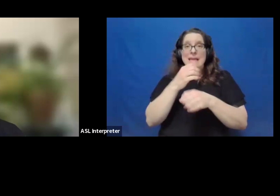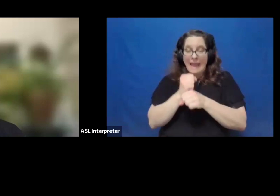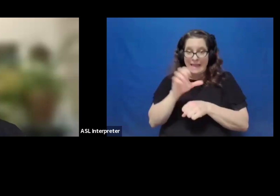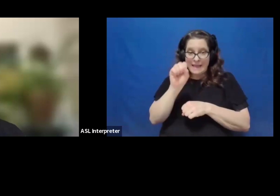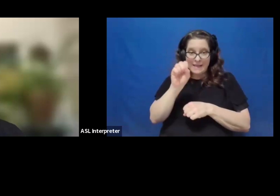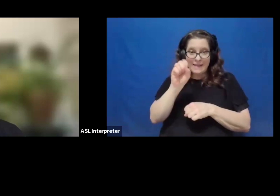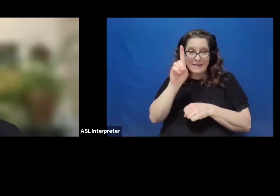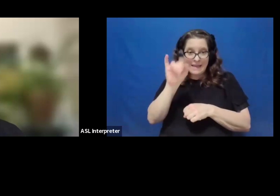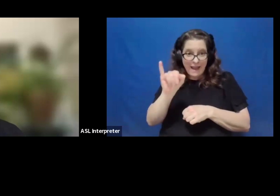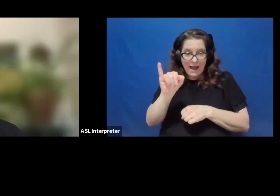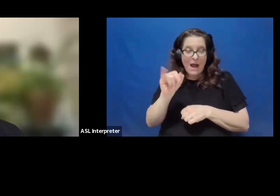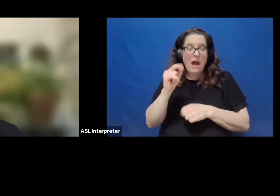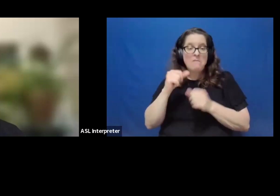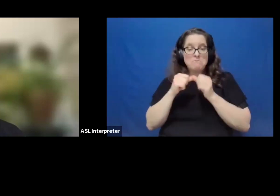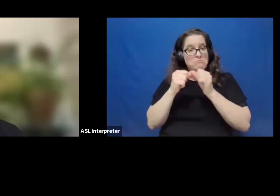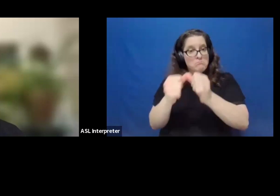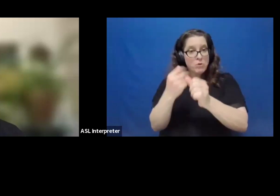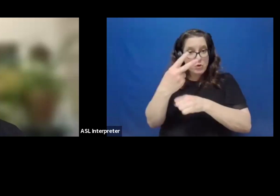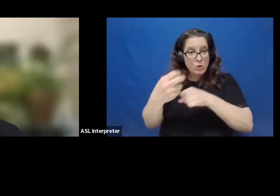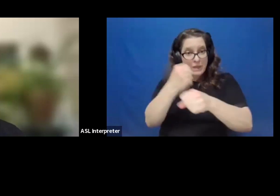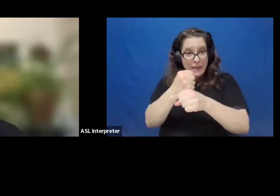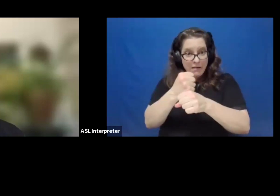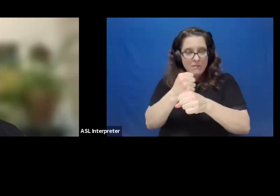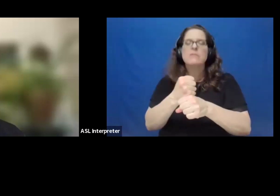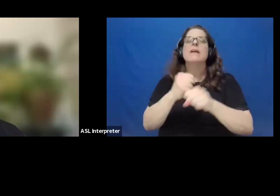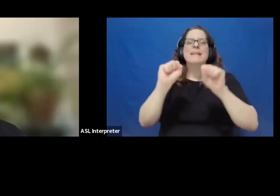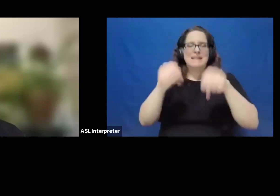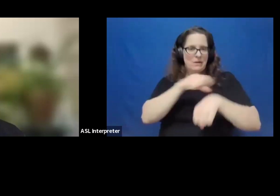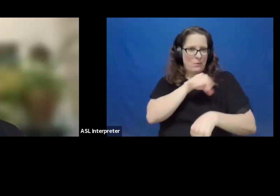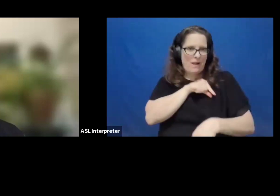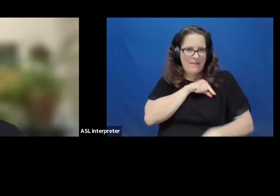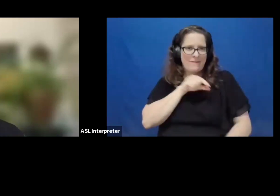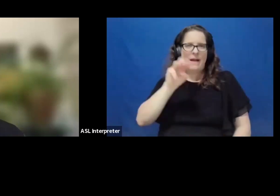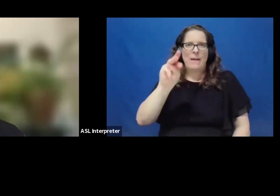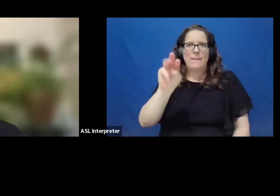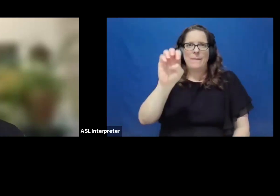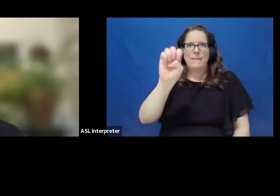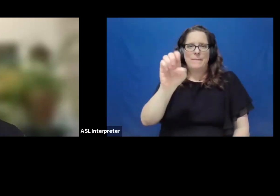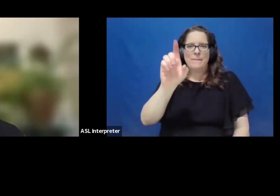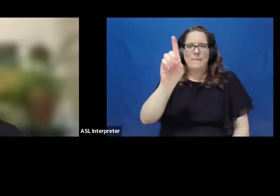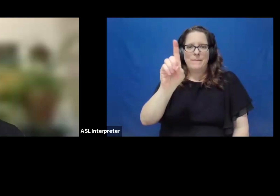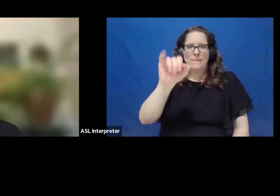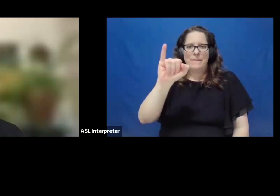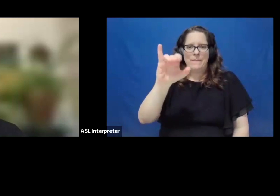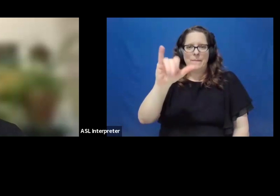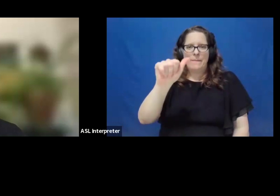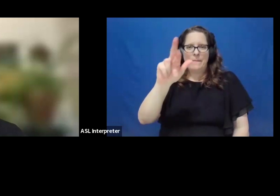they are still receiving Medicaid, if they're getting Medicaid in addition,